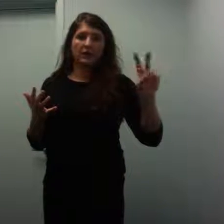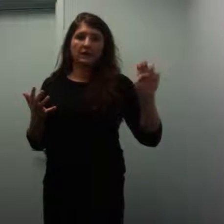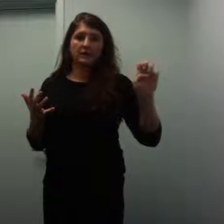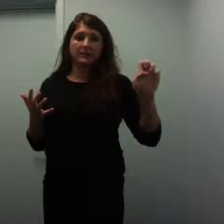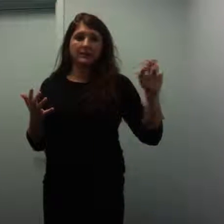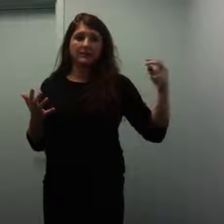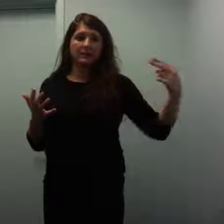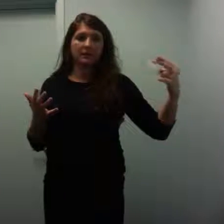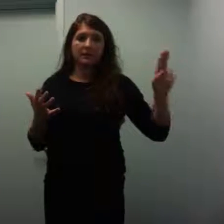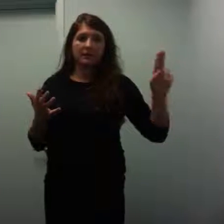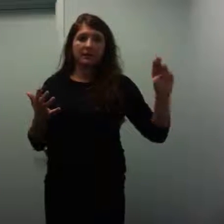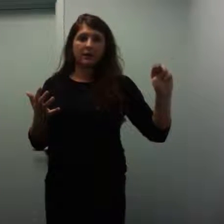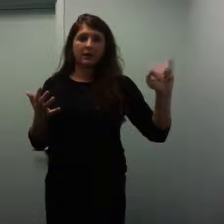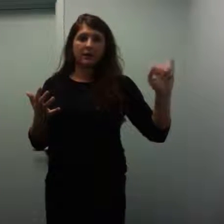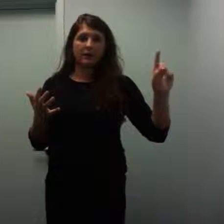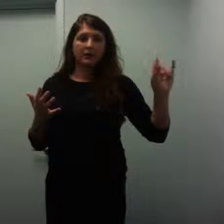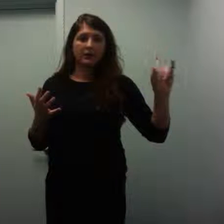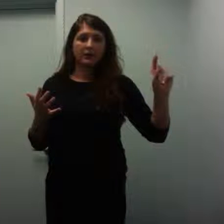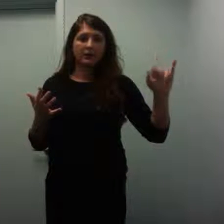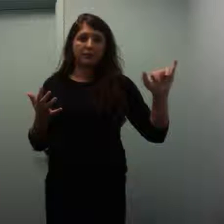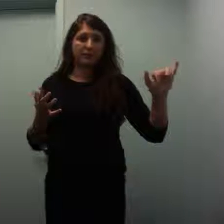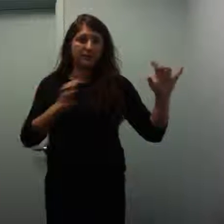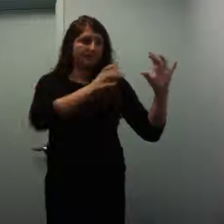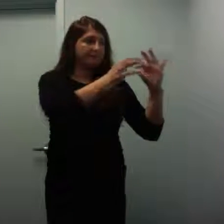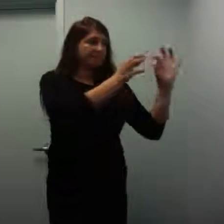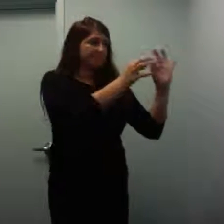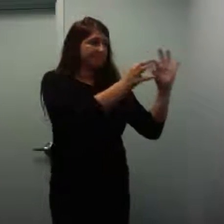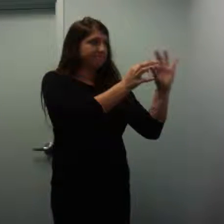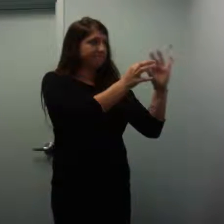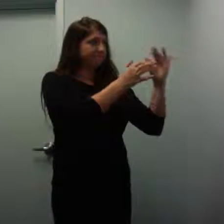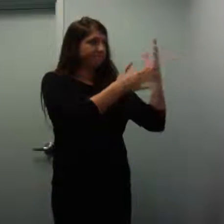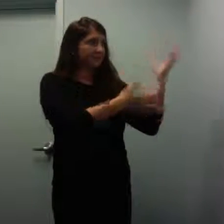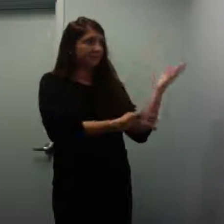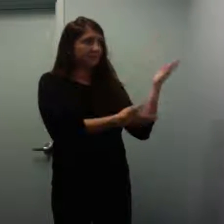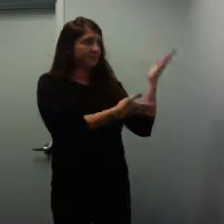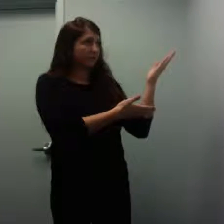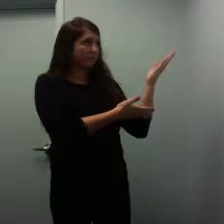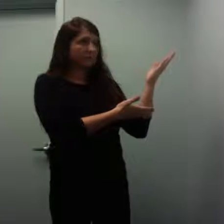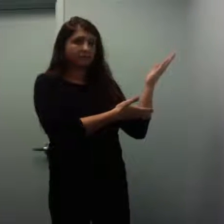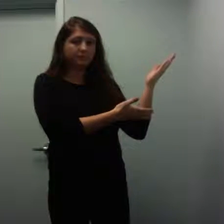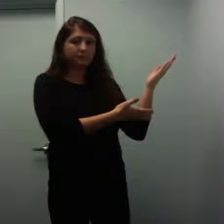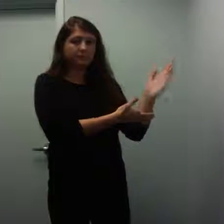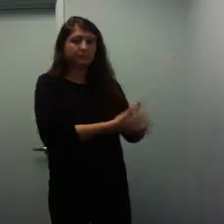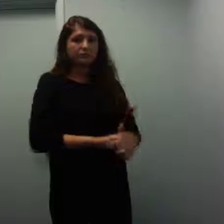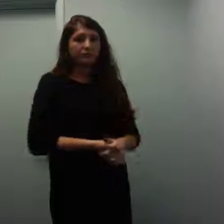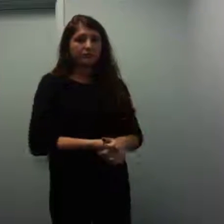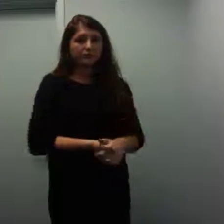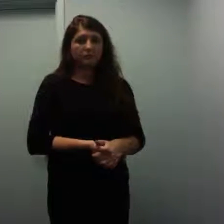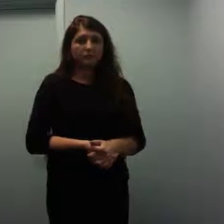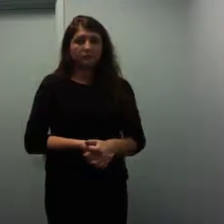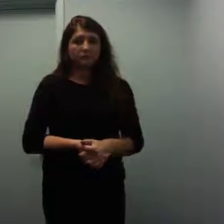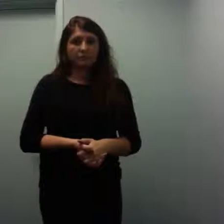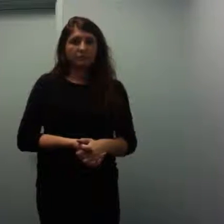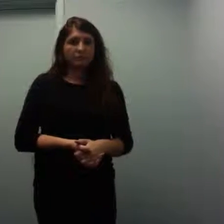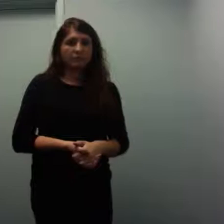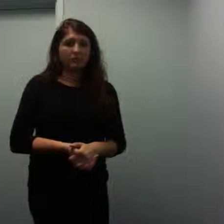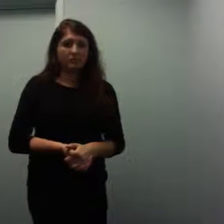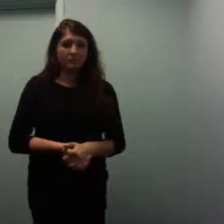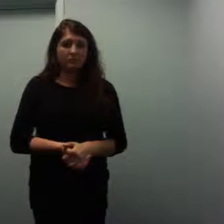The measure of the amount of water vapor actually in the air compared with the maximum amount that the air